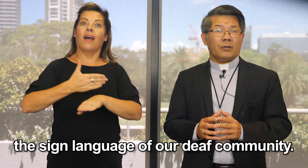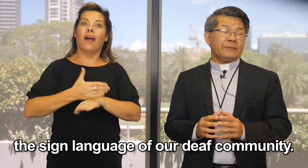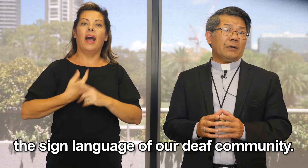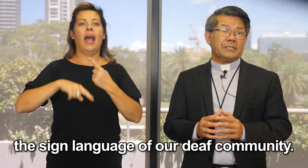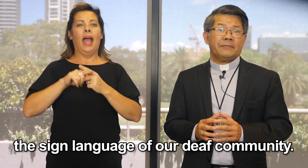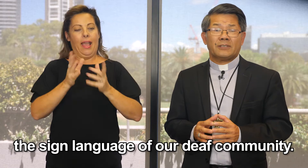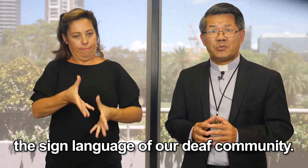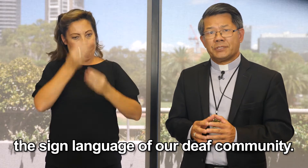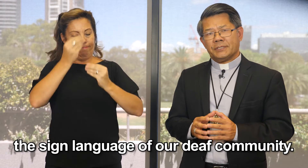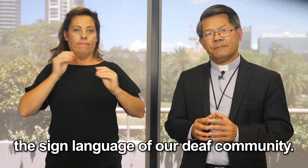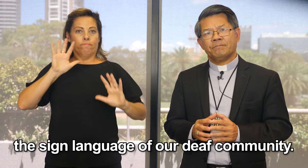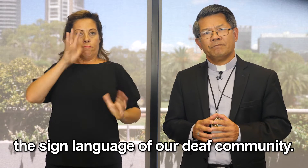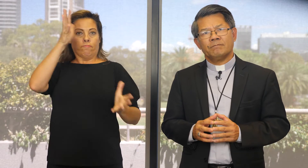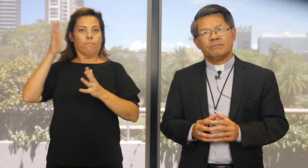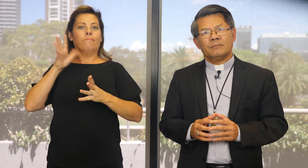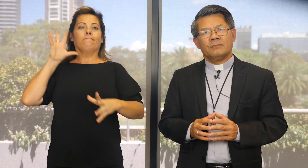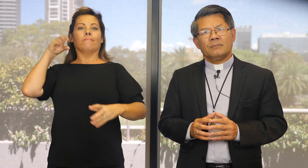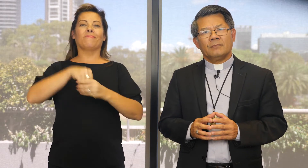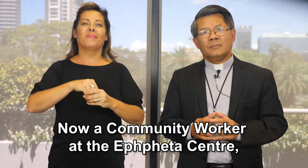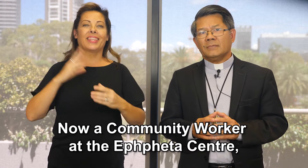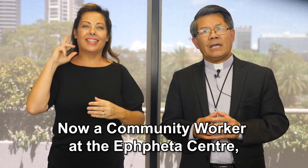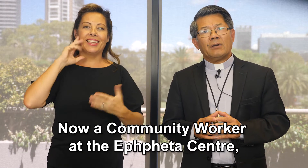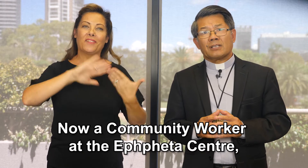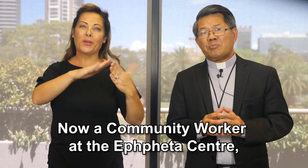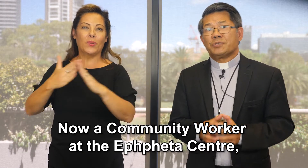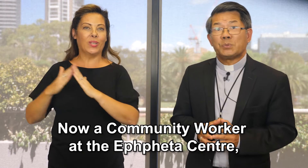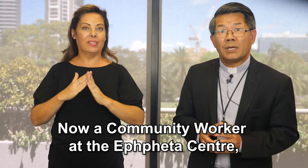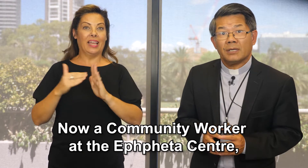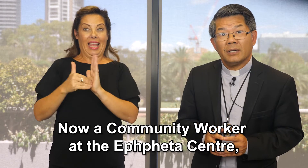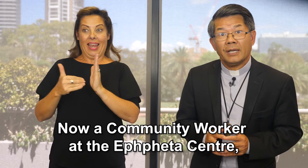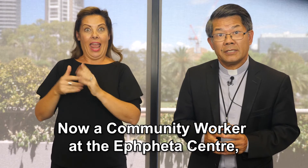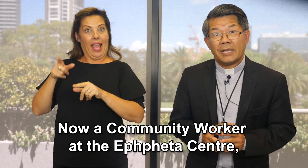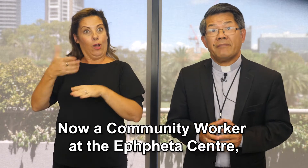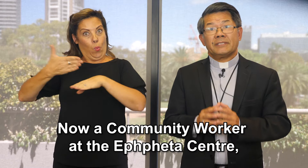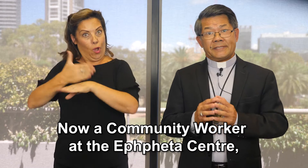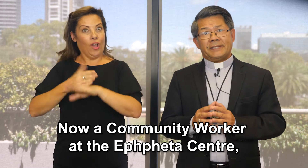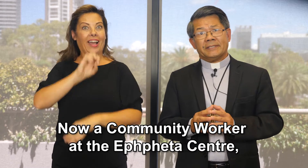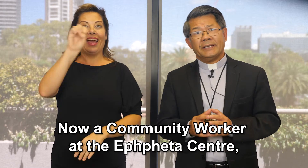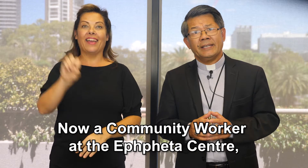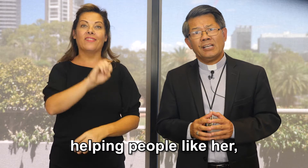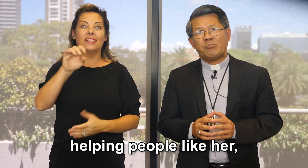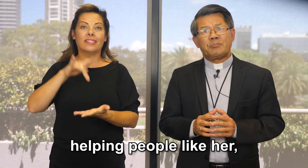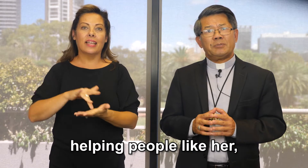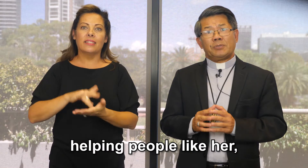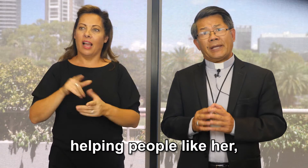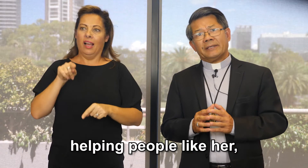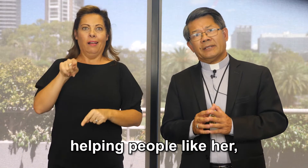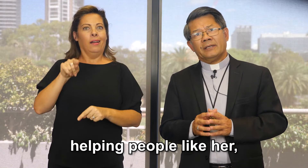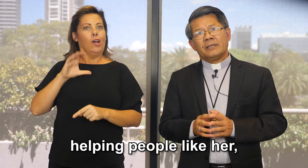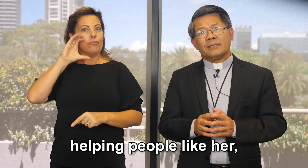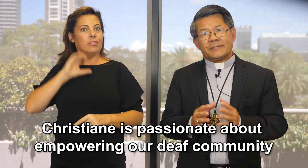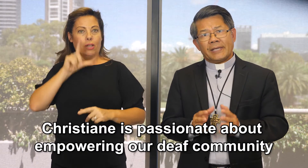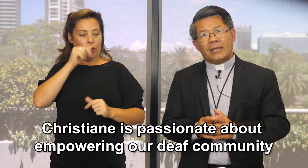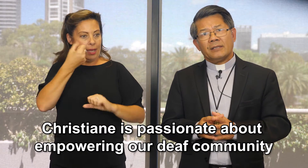language of our deaf community. Now a community worker at the Ephpheta Centre, helping people like